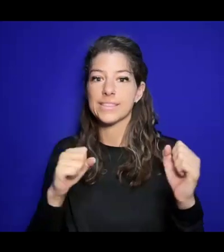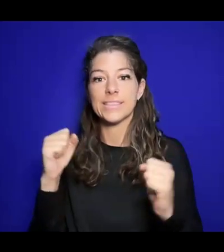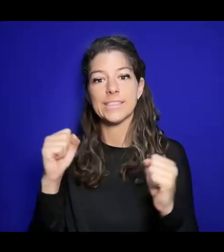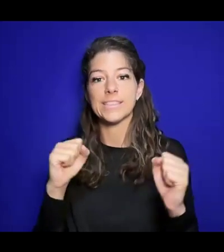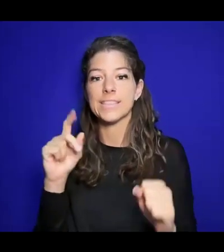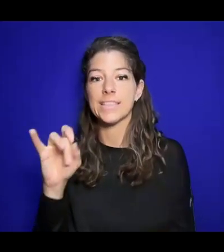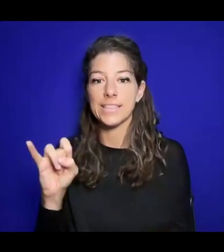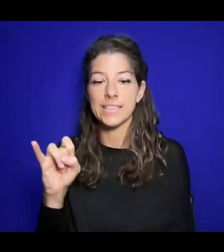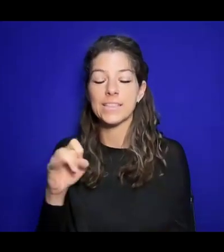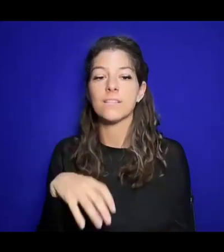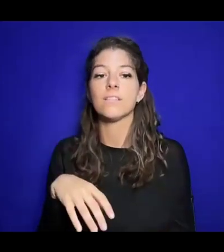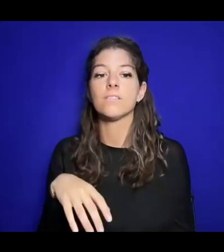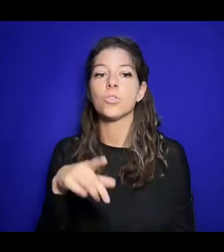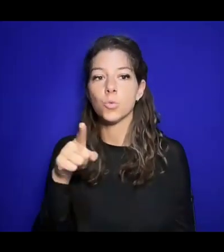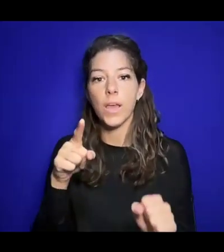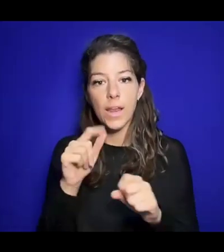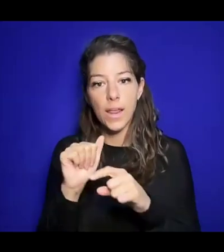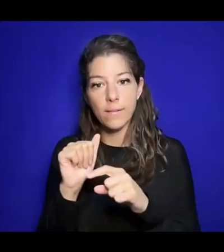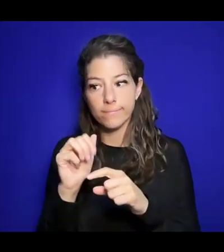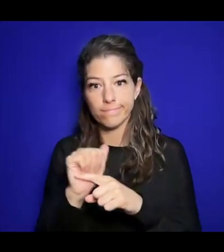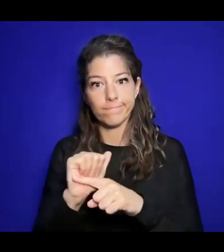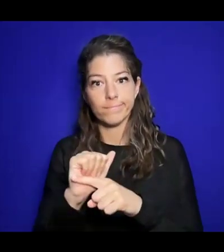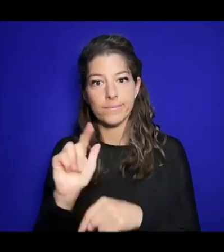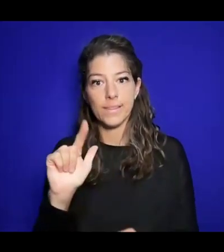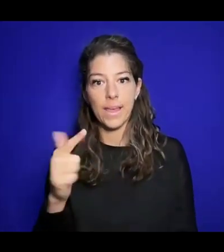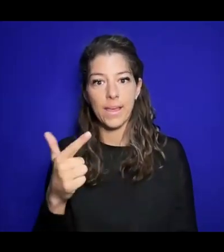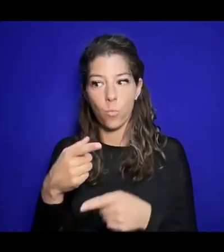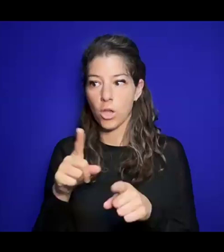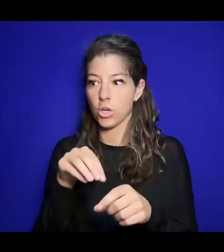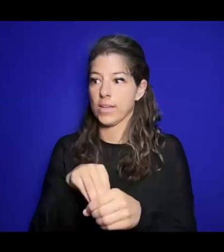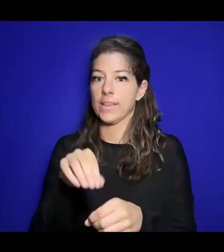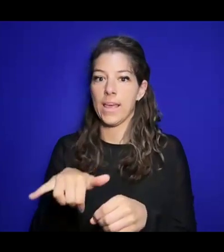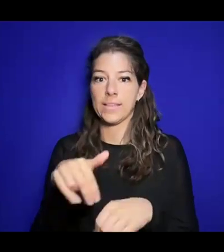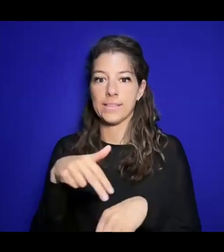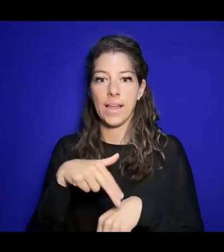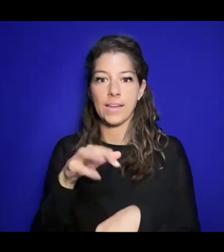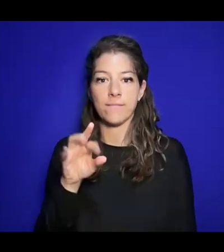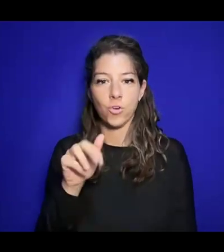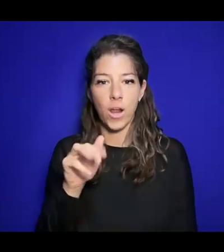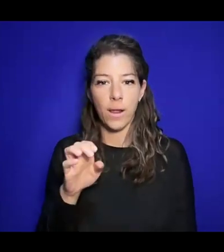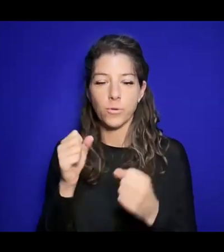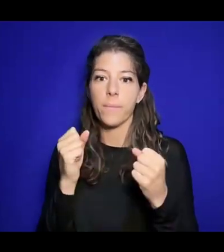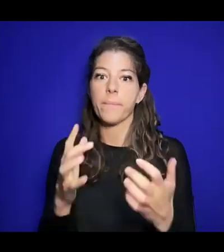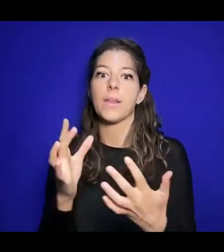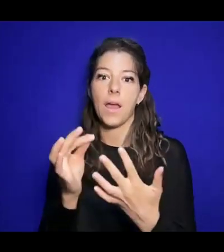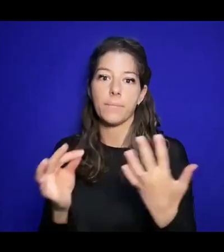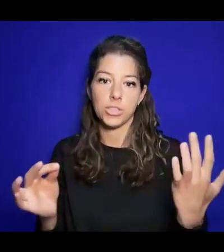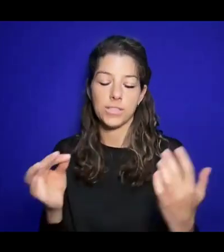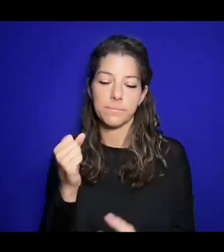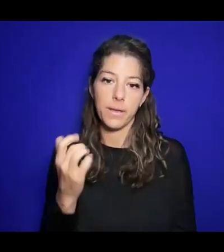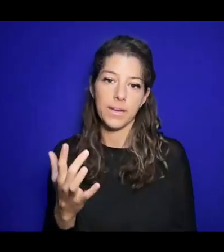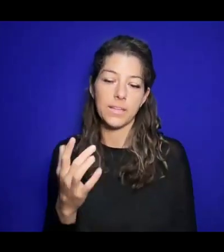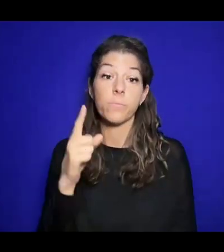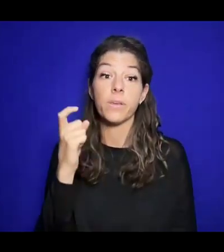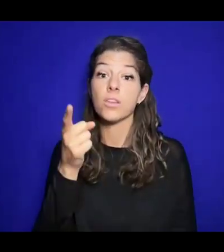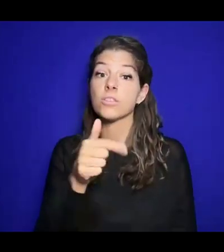back and forth. So you can exercise your legs while you're in the standing frame. So there's a lot of options here. So just